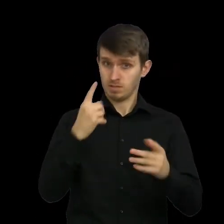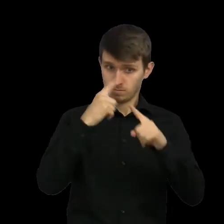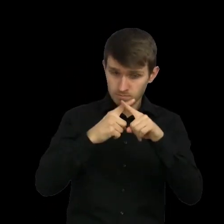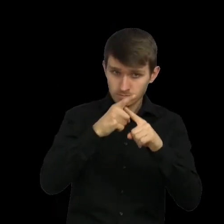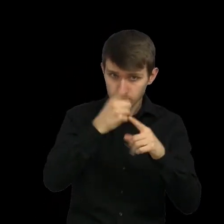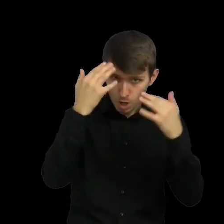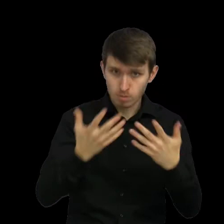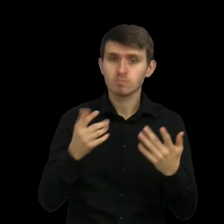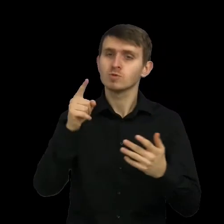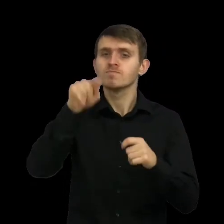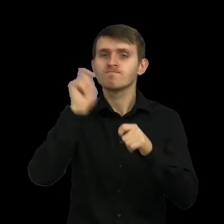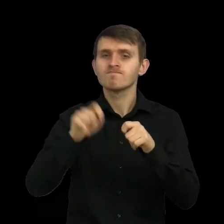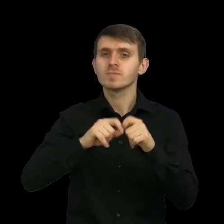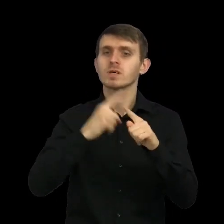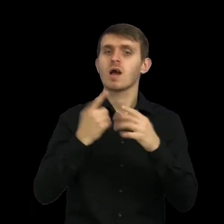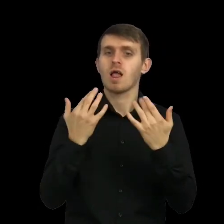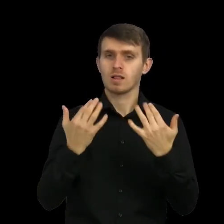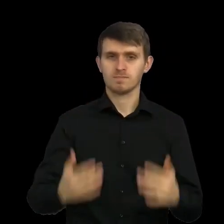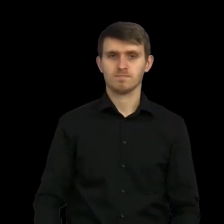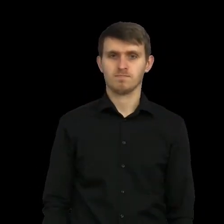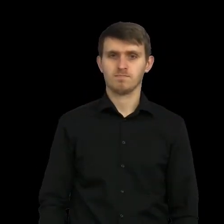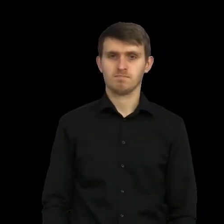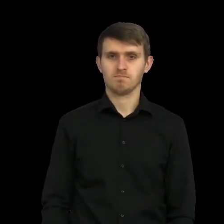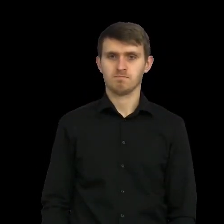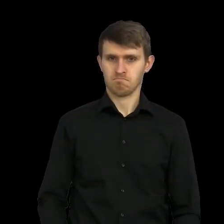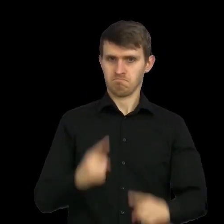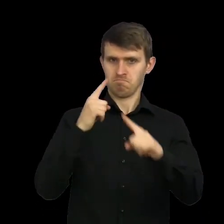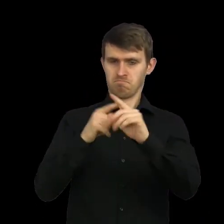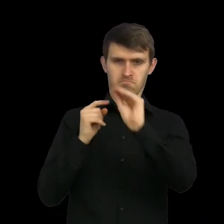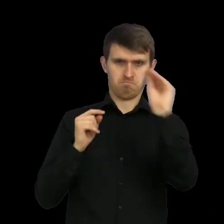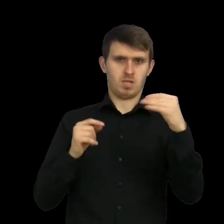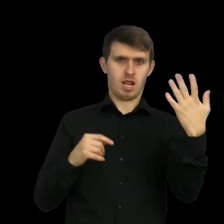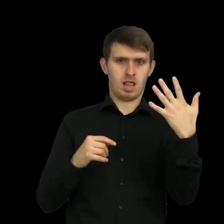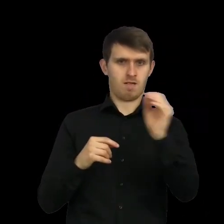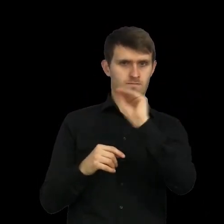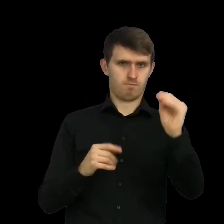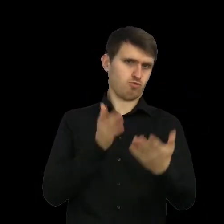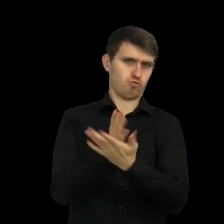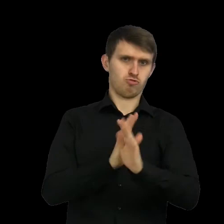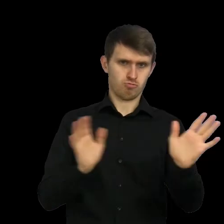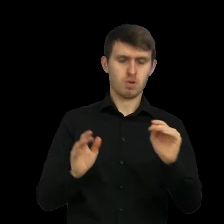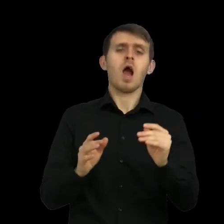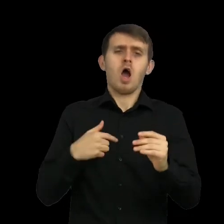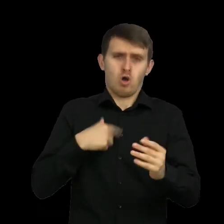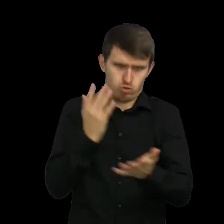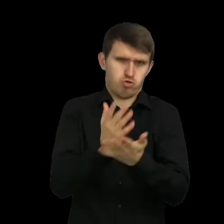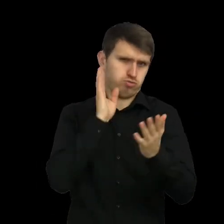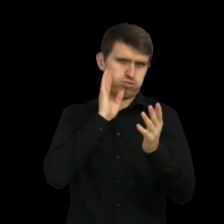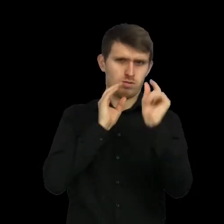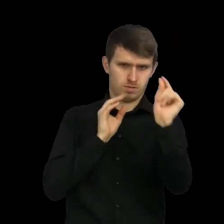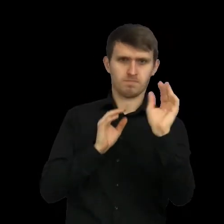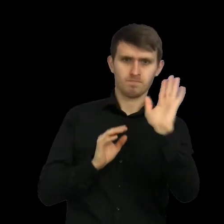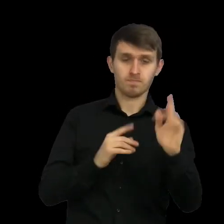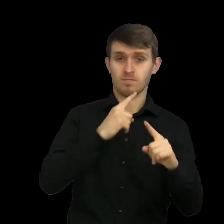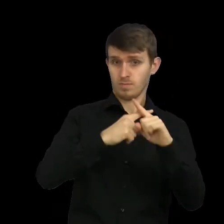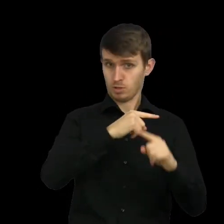x, to figure out what the variable x must be equal to, we really just have to isolate it on the left-hand side of this equation. It's already sitting there. And we